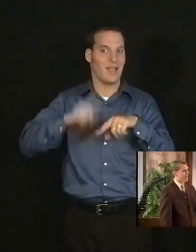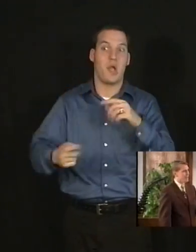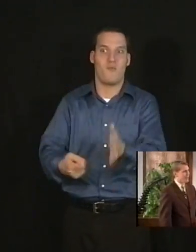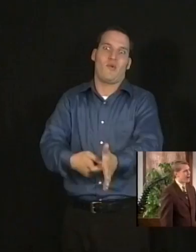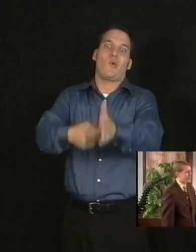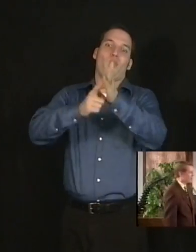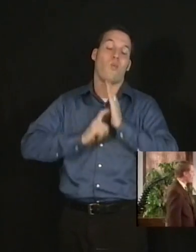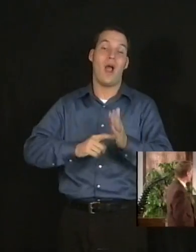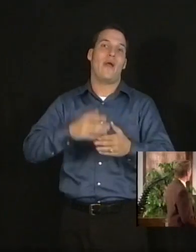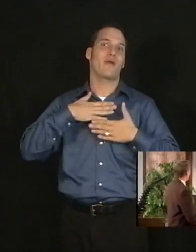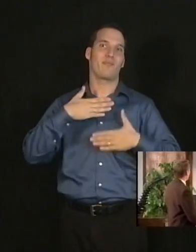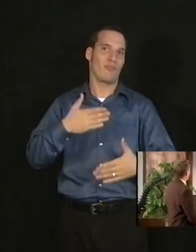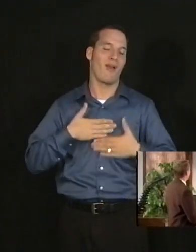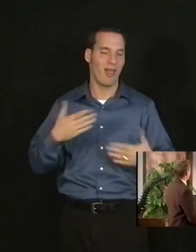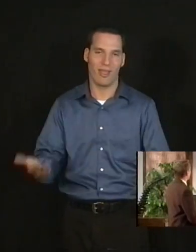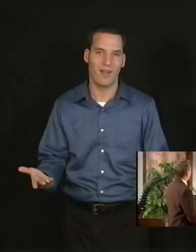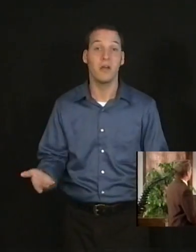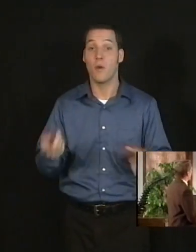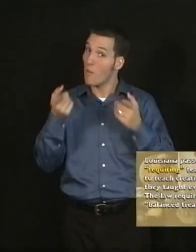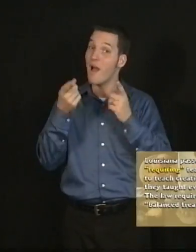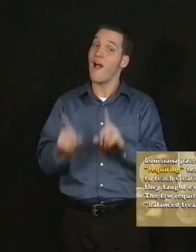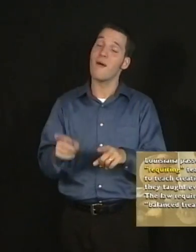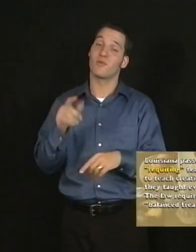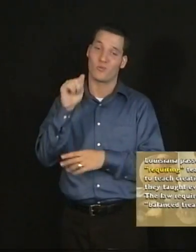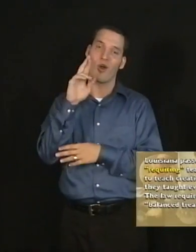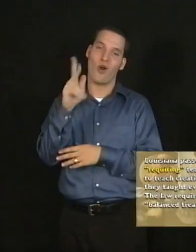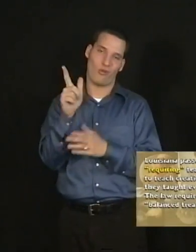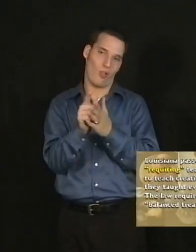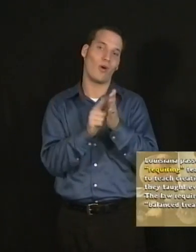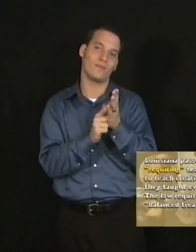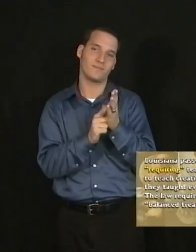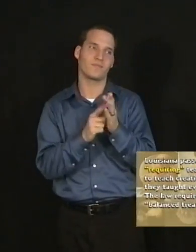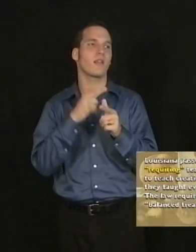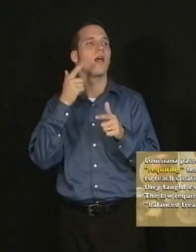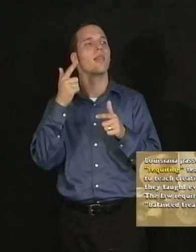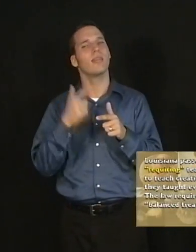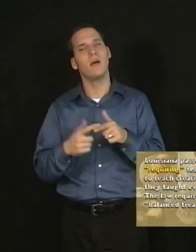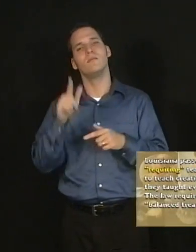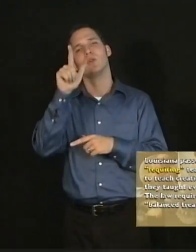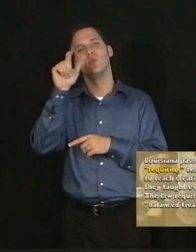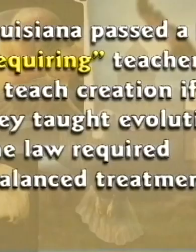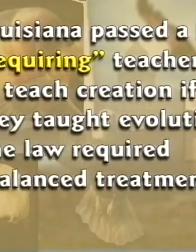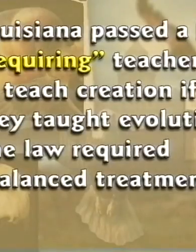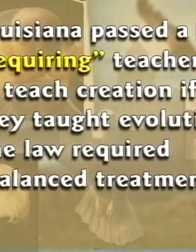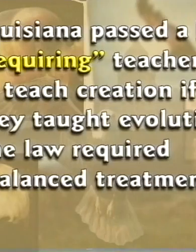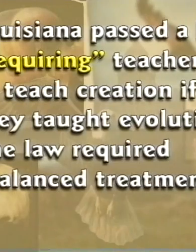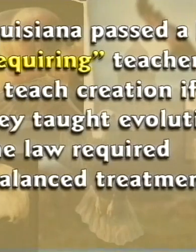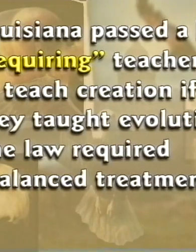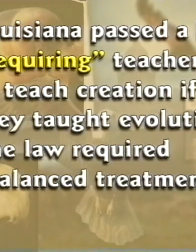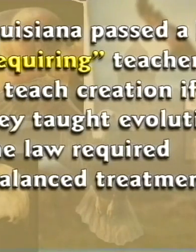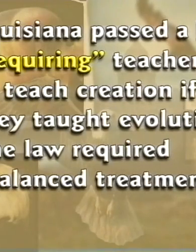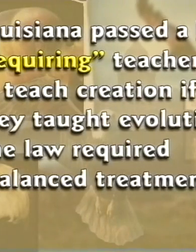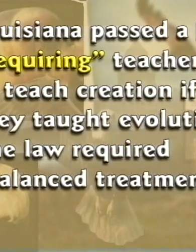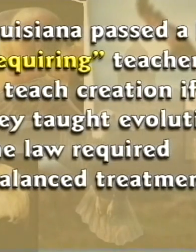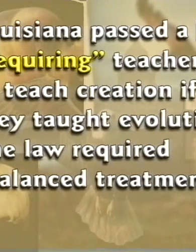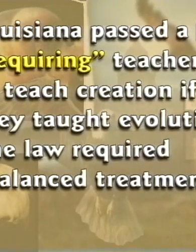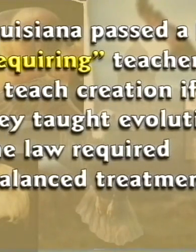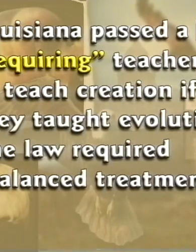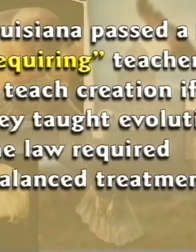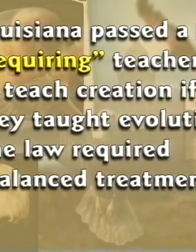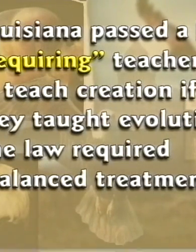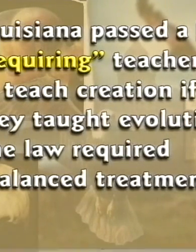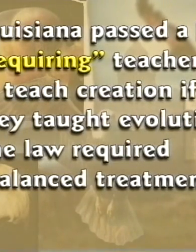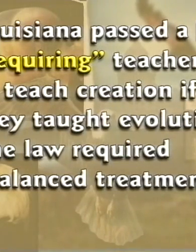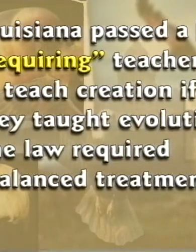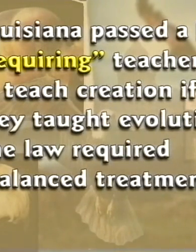And that's what happened with the Arkansas law. Then Louisiana passed a law requiring teachers to teach creation if they taught evolution.